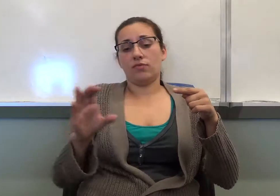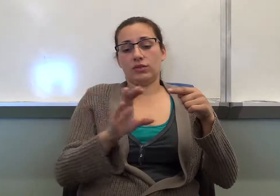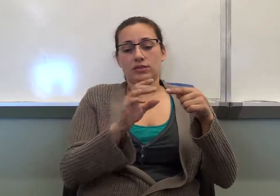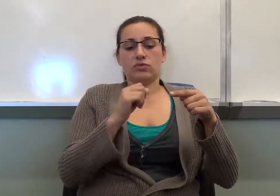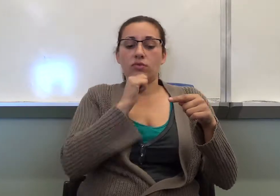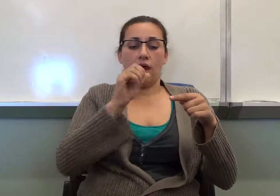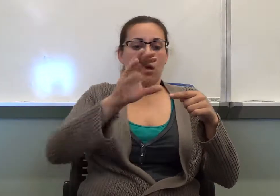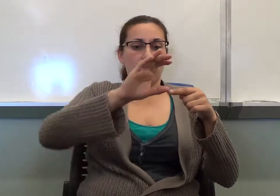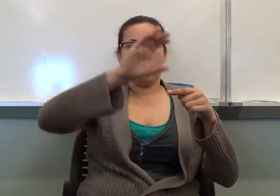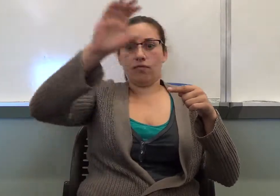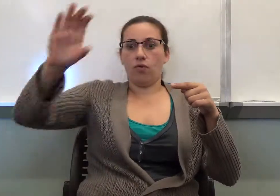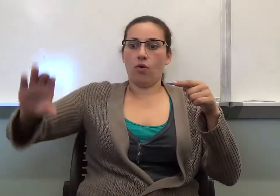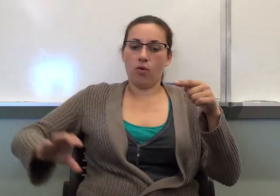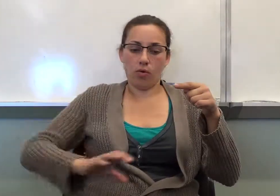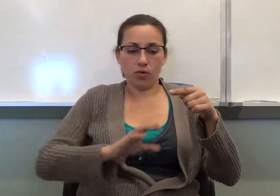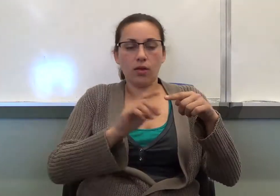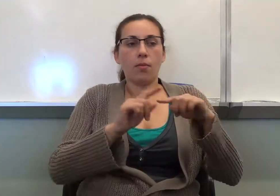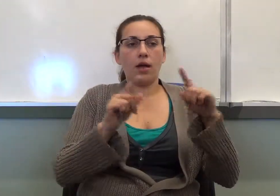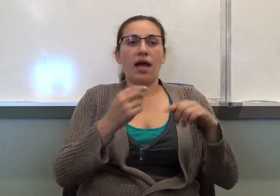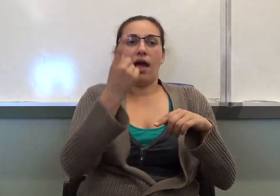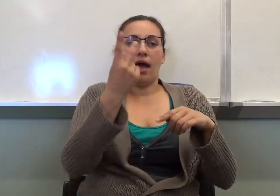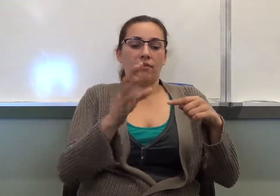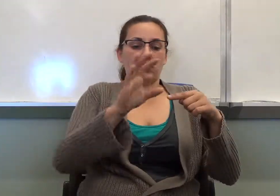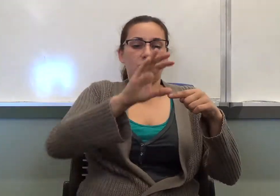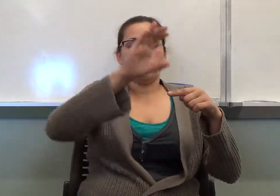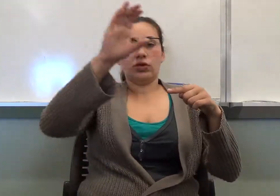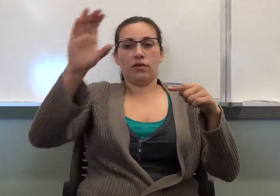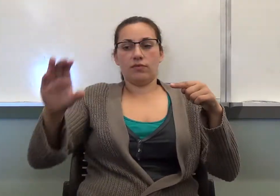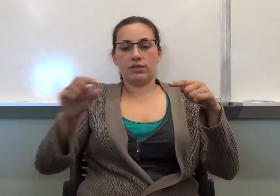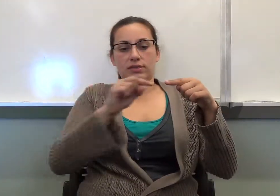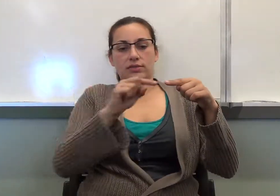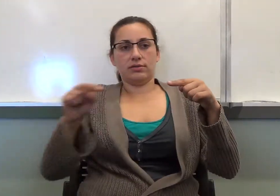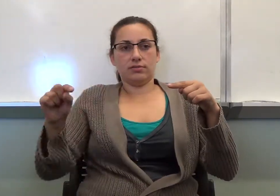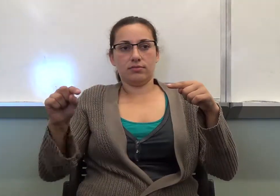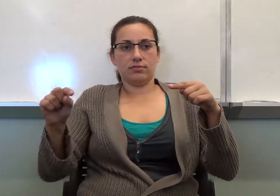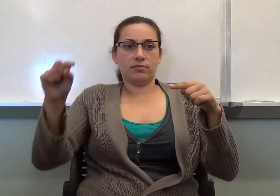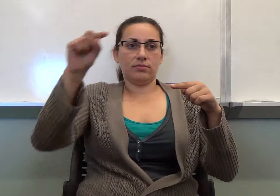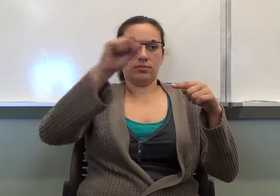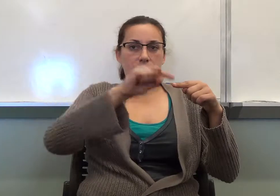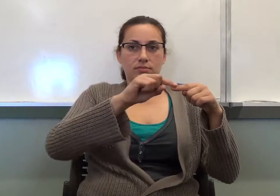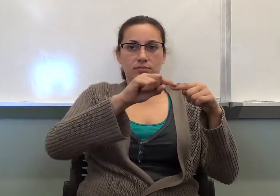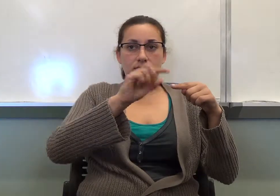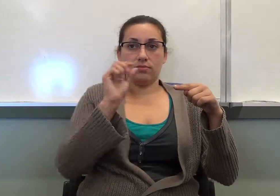Okay, the 2's cancel, and 1/2 the circumference is pi r.